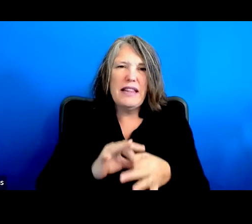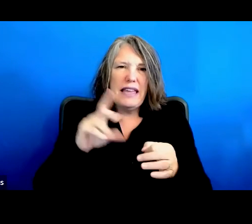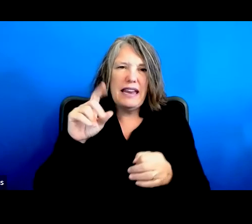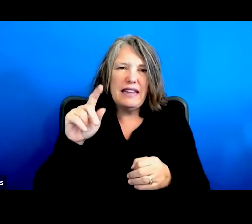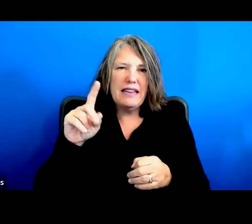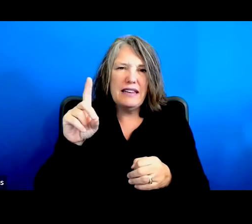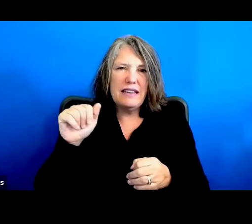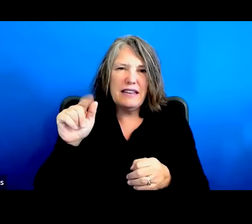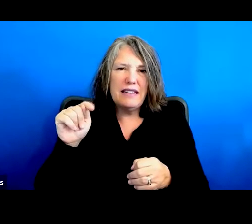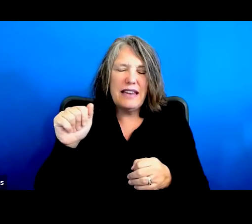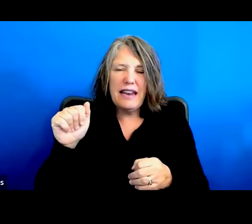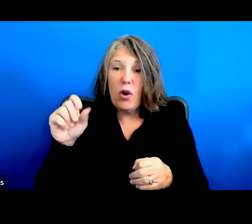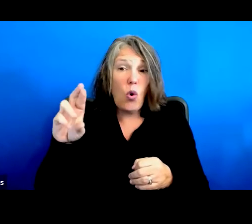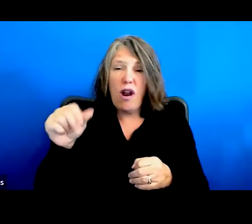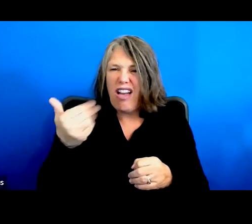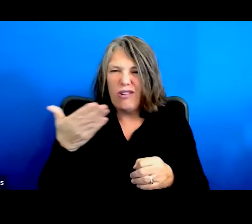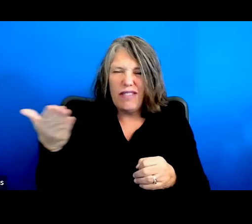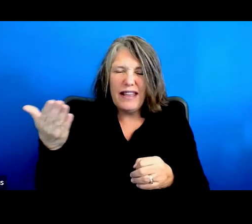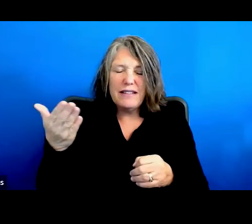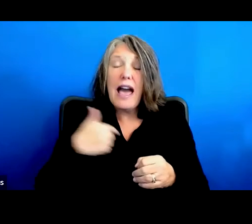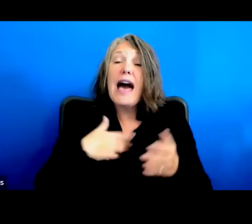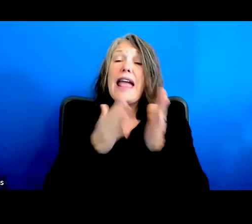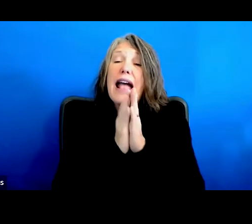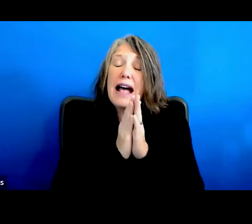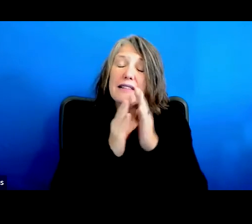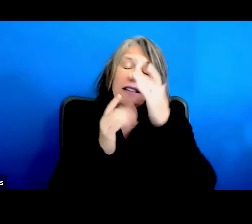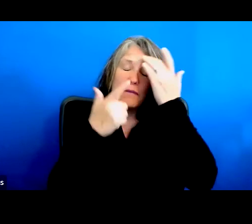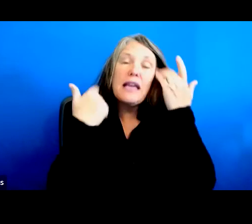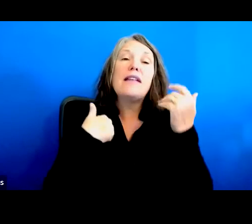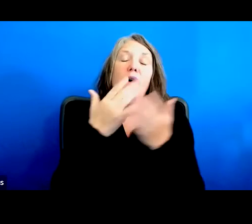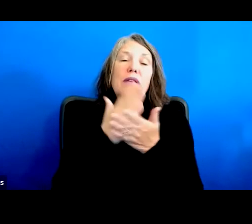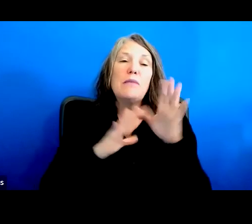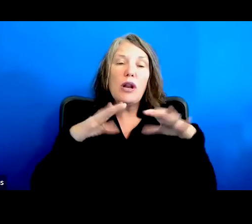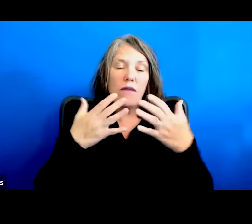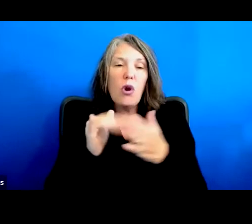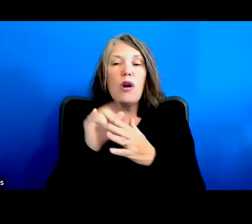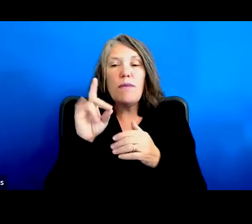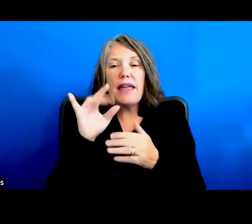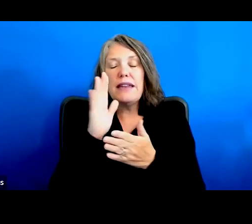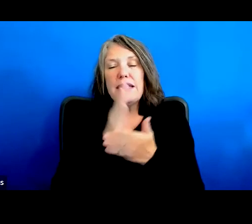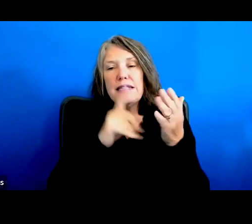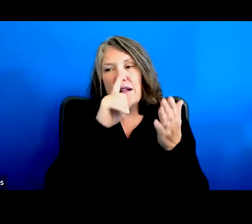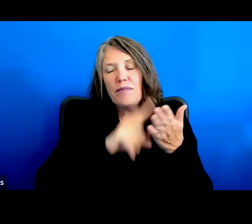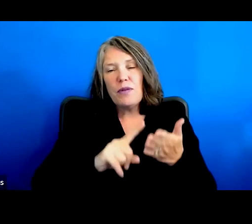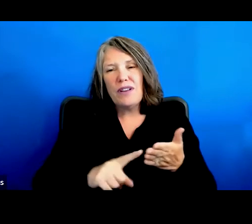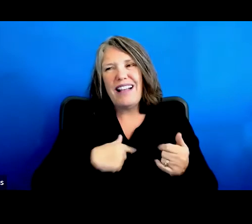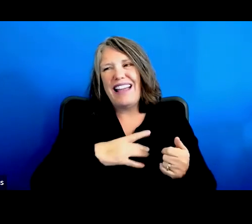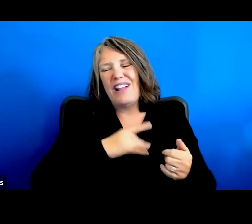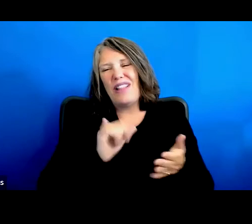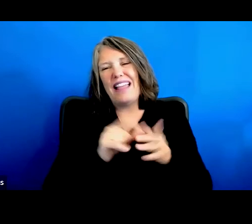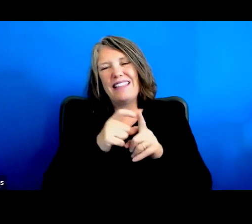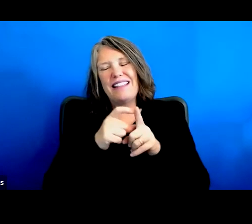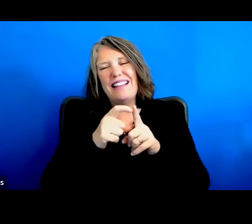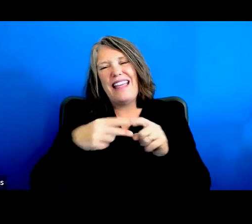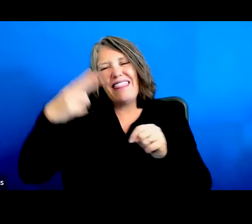if there's other things. And I asked this because I was part of a group that did some research on, and I don't like this term, the high